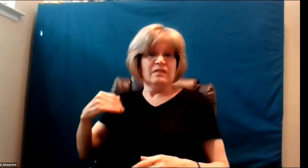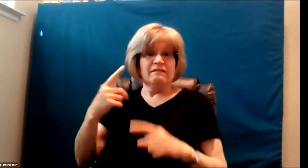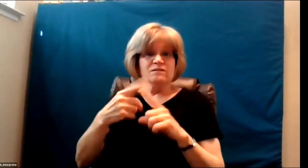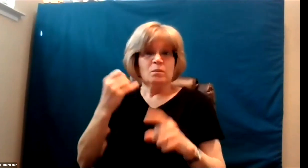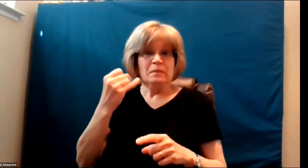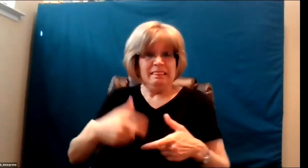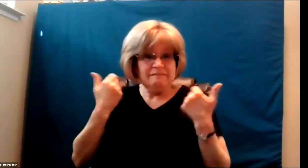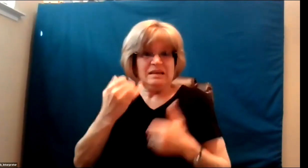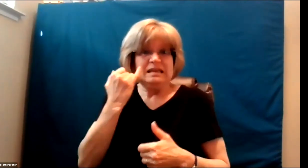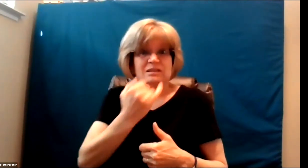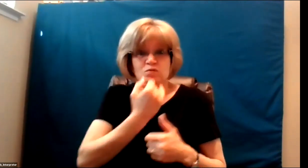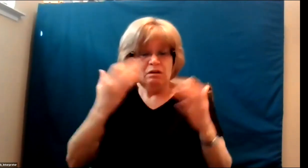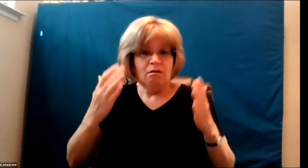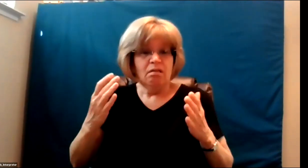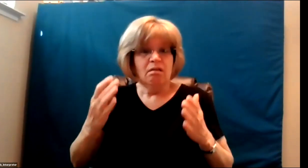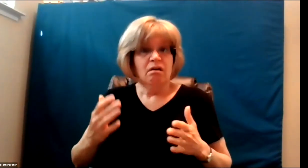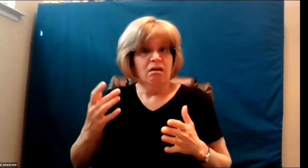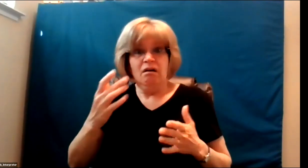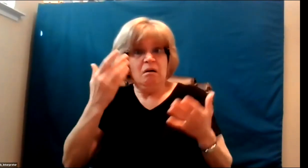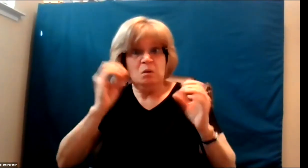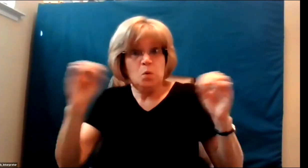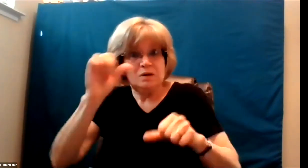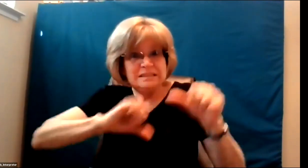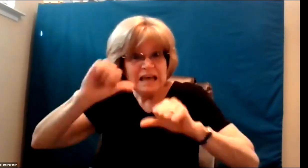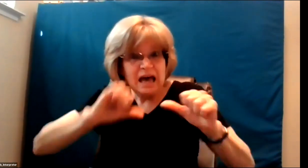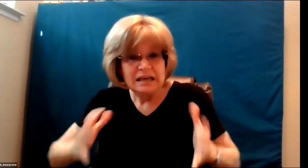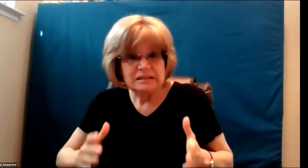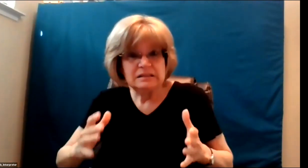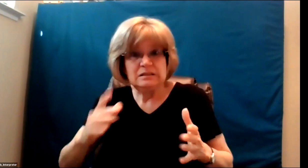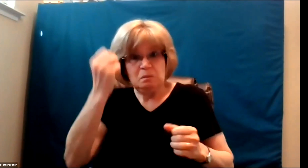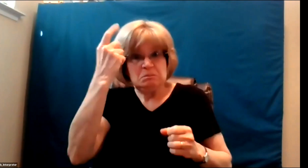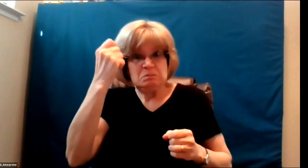you understand reality. Terrifying.